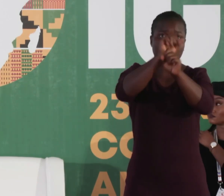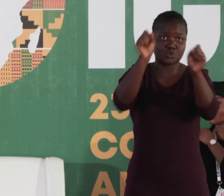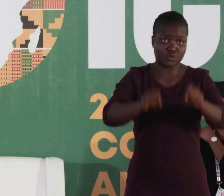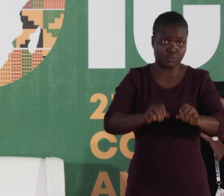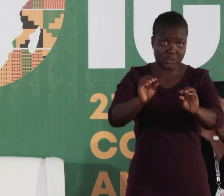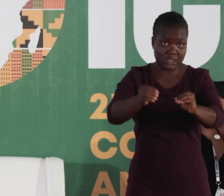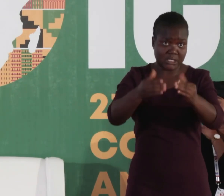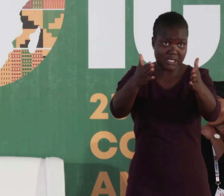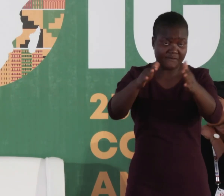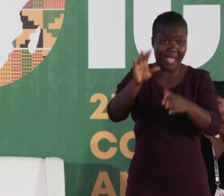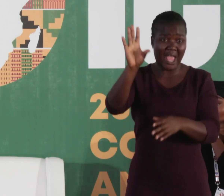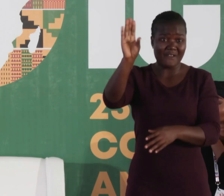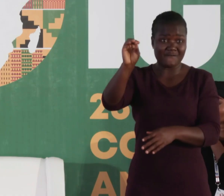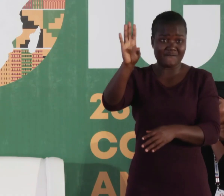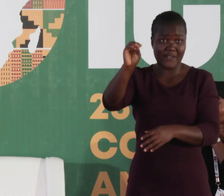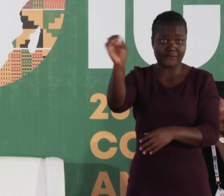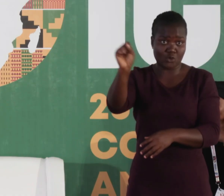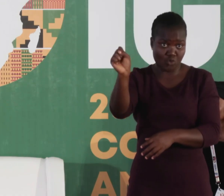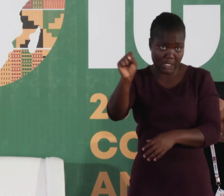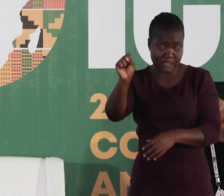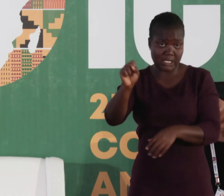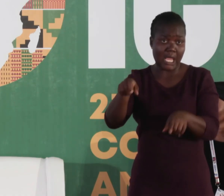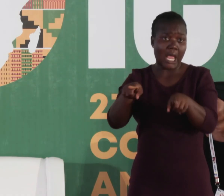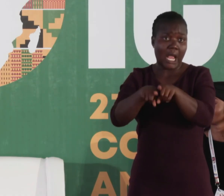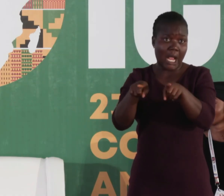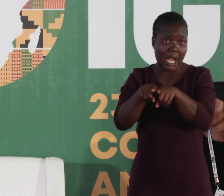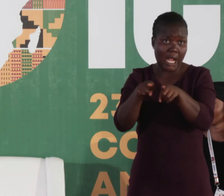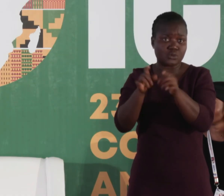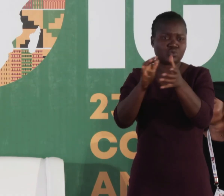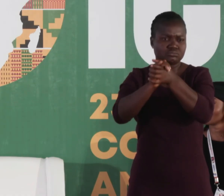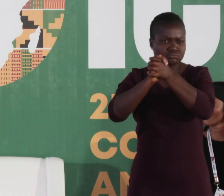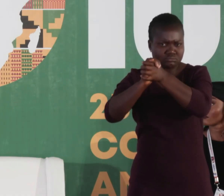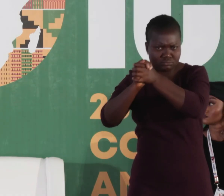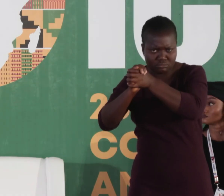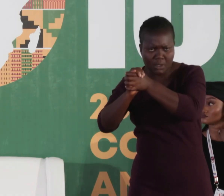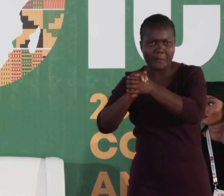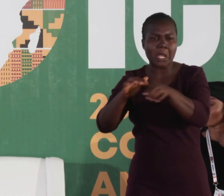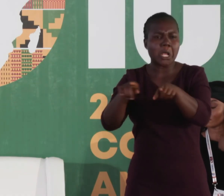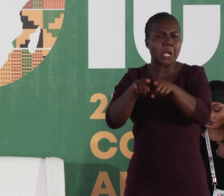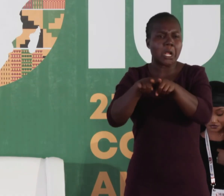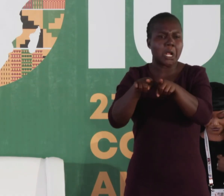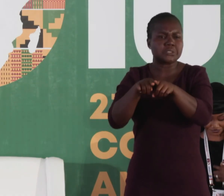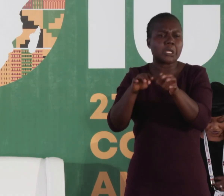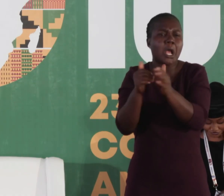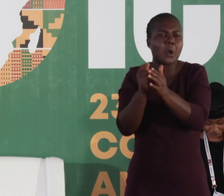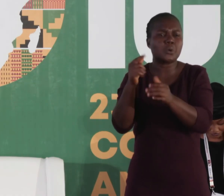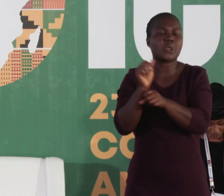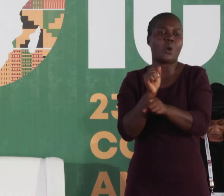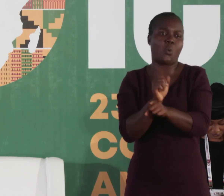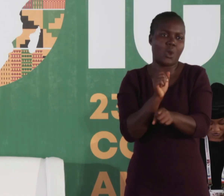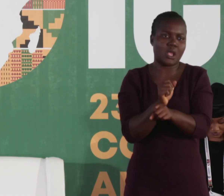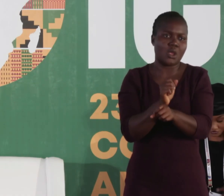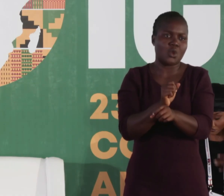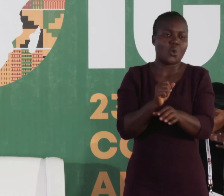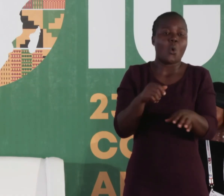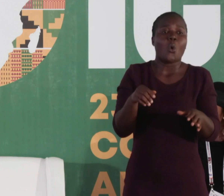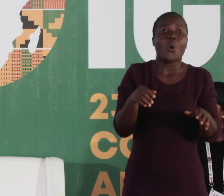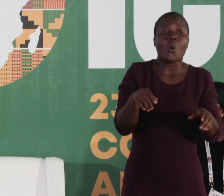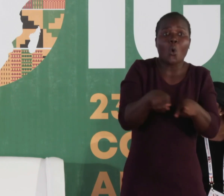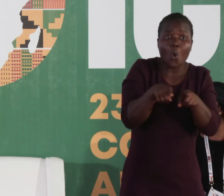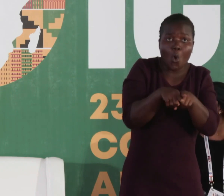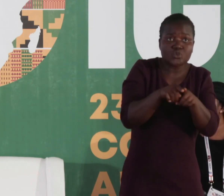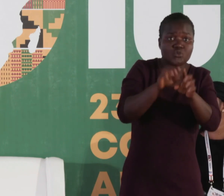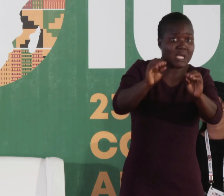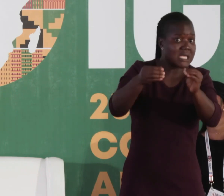of $50 as recognition of their participation, and also dispensing fee of $1 for